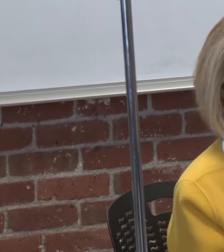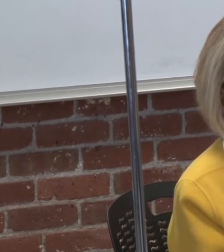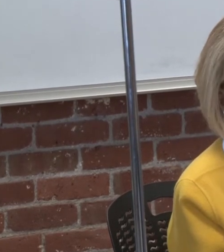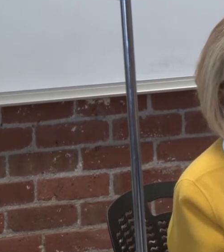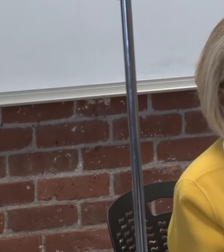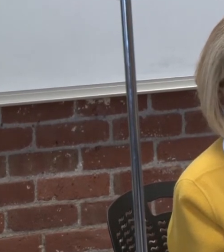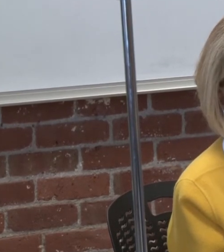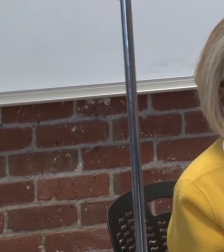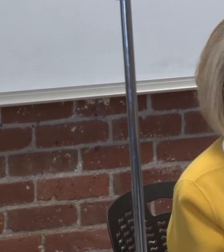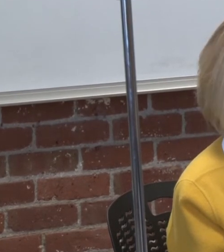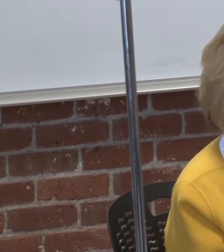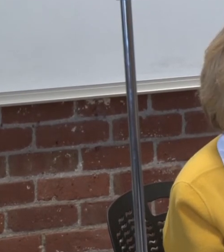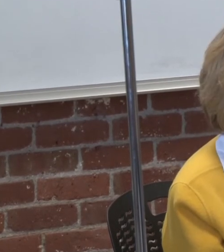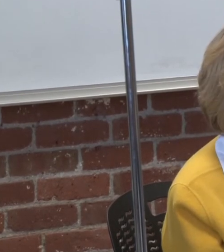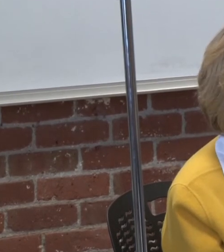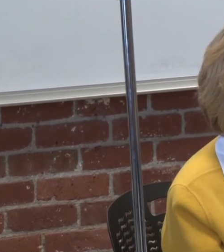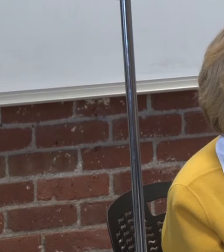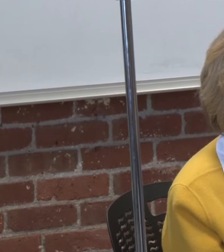that's not been our problem.